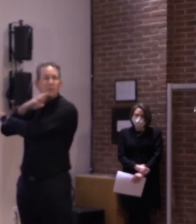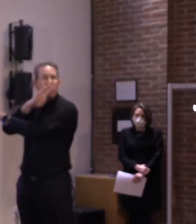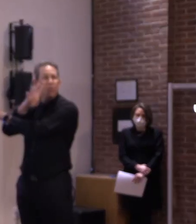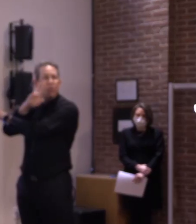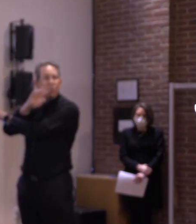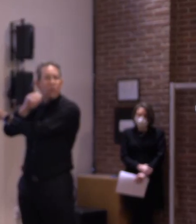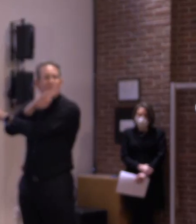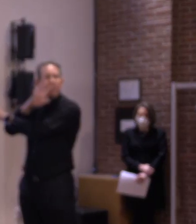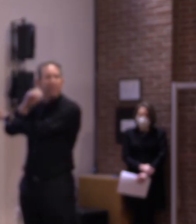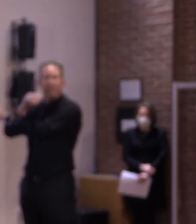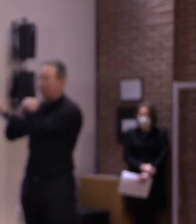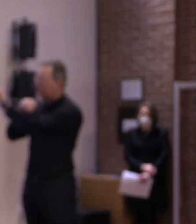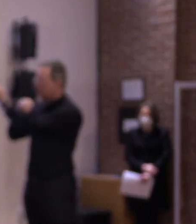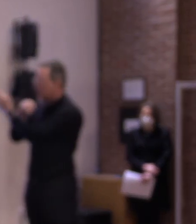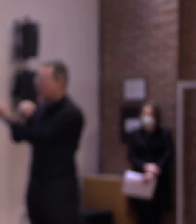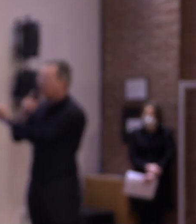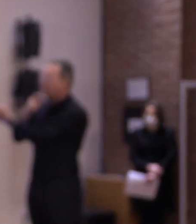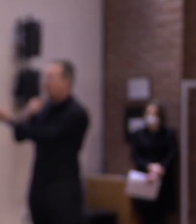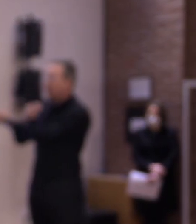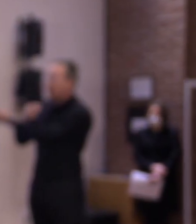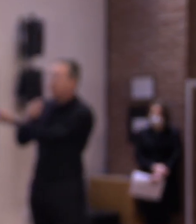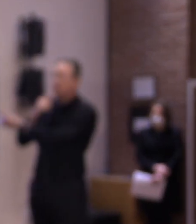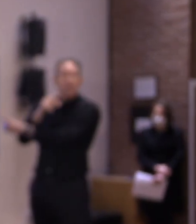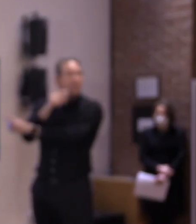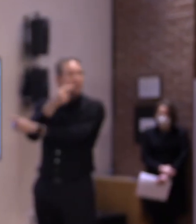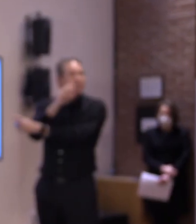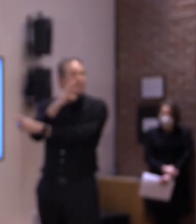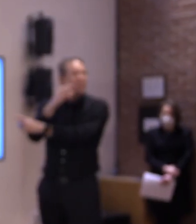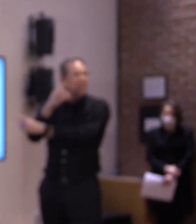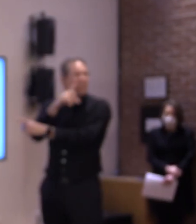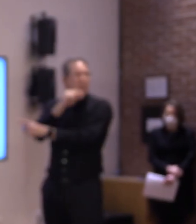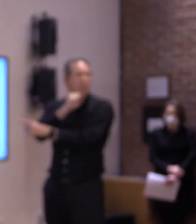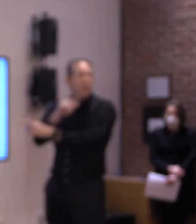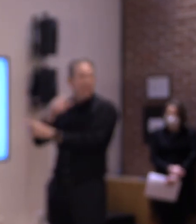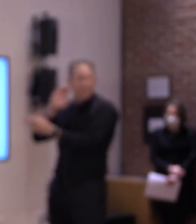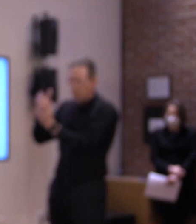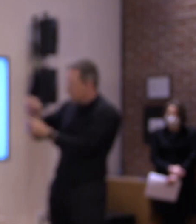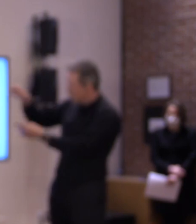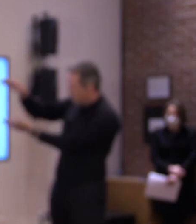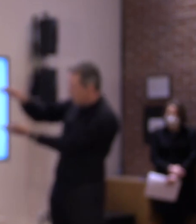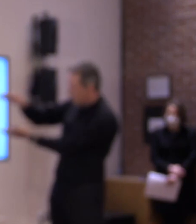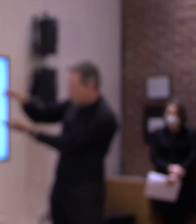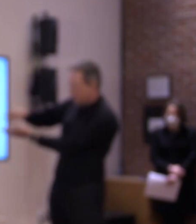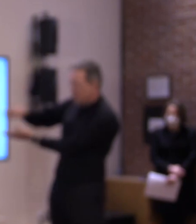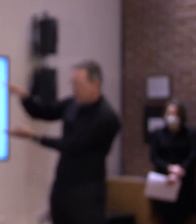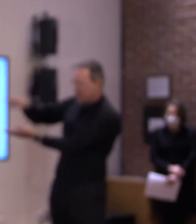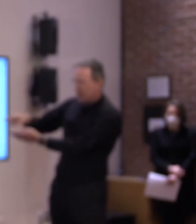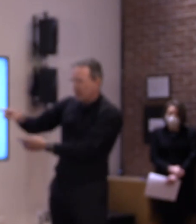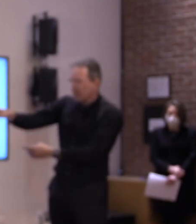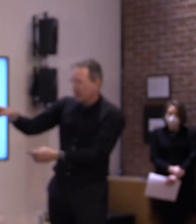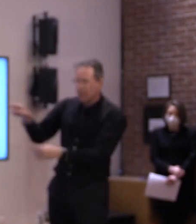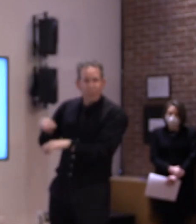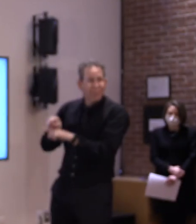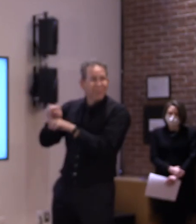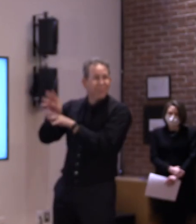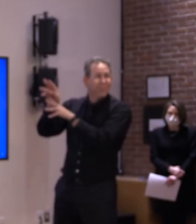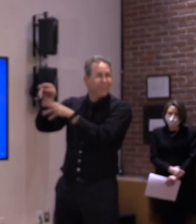are falling so quickly, with cases among this demographic down 33% over the last